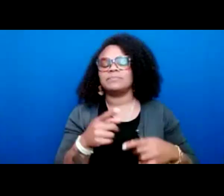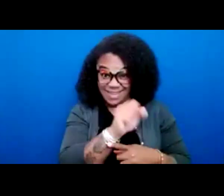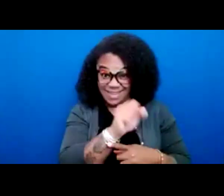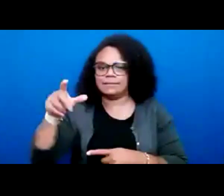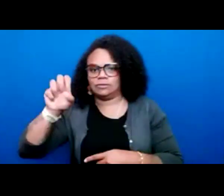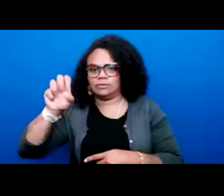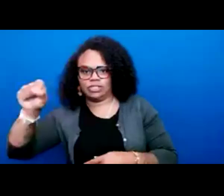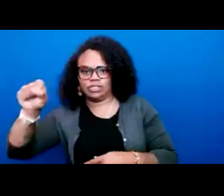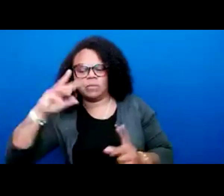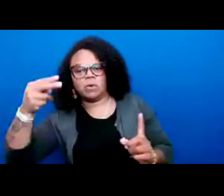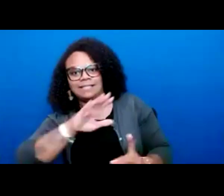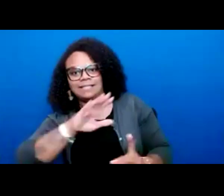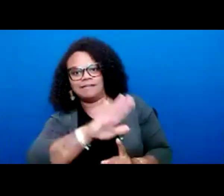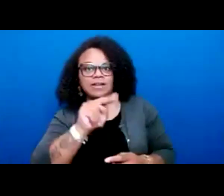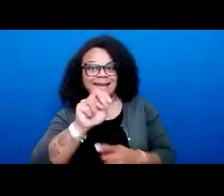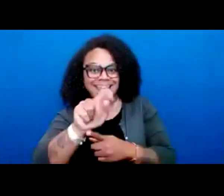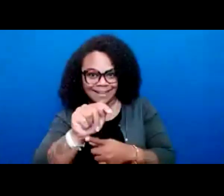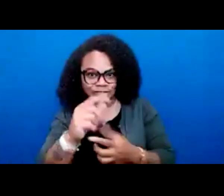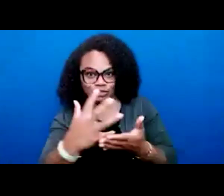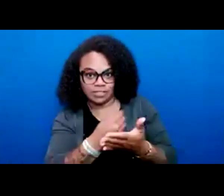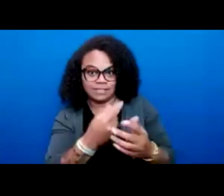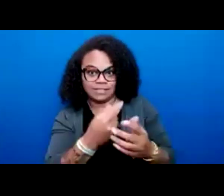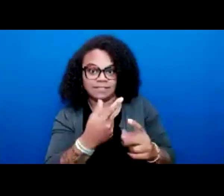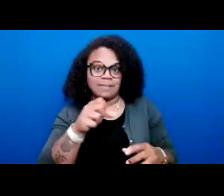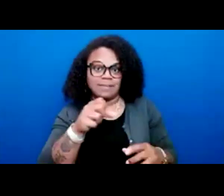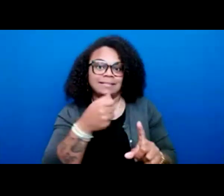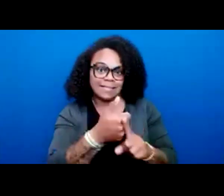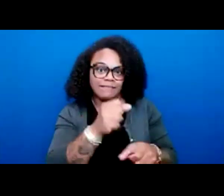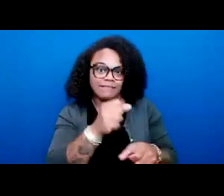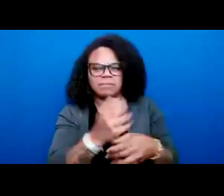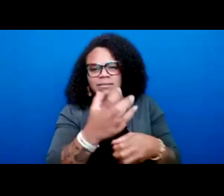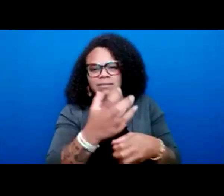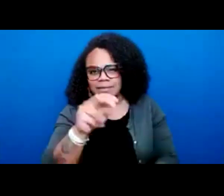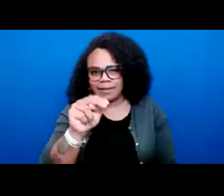net earnings from self-employment as their earnings.